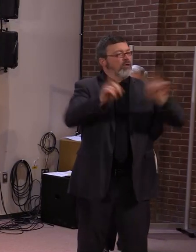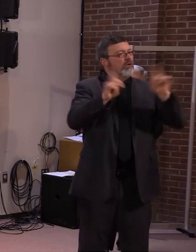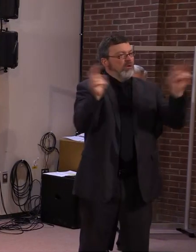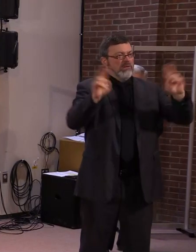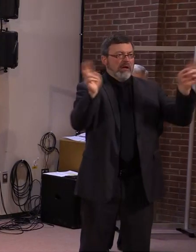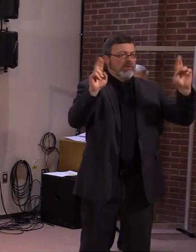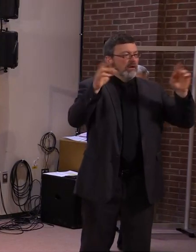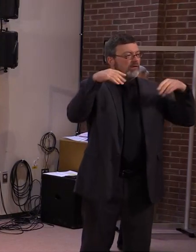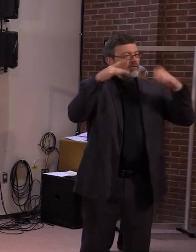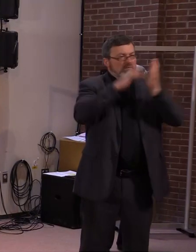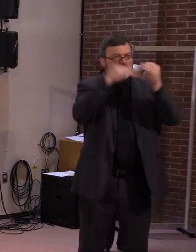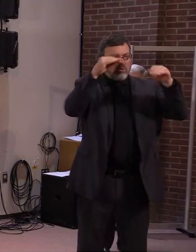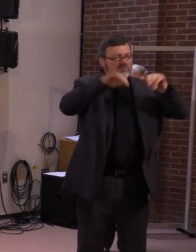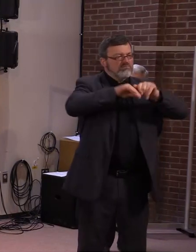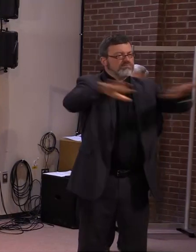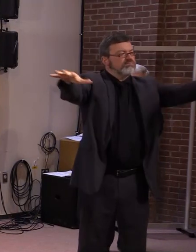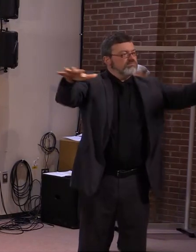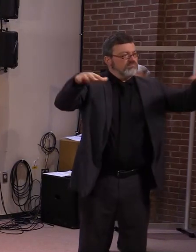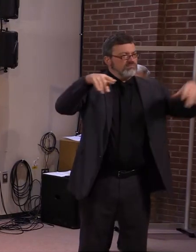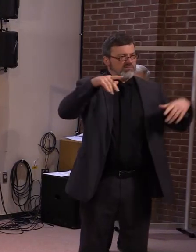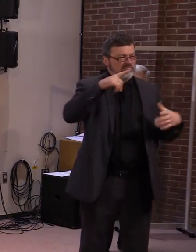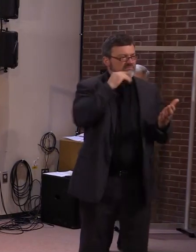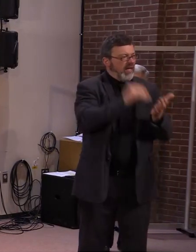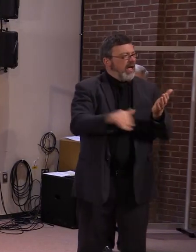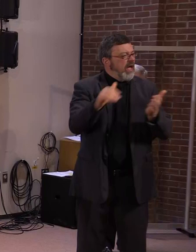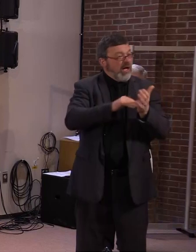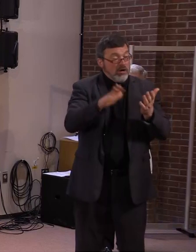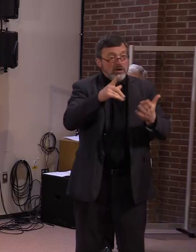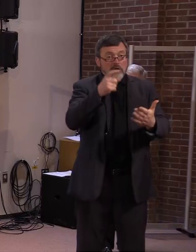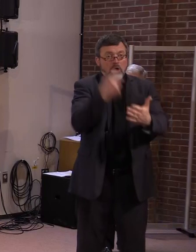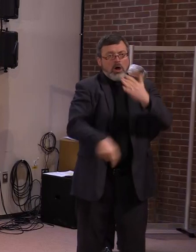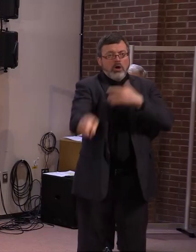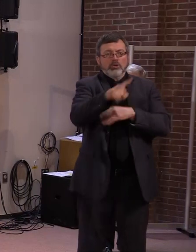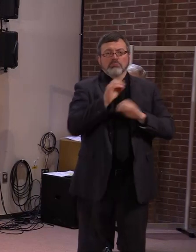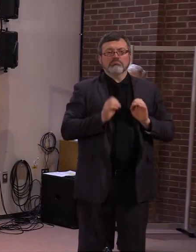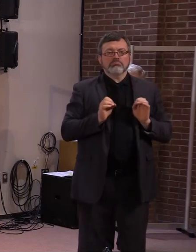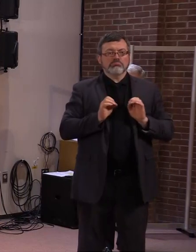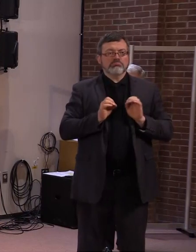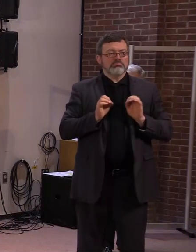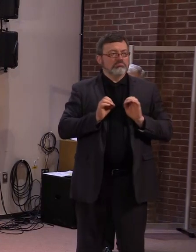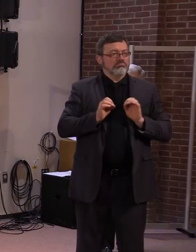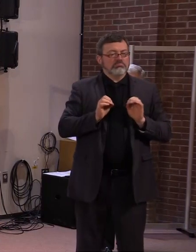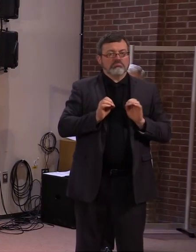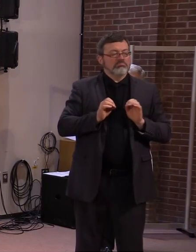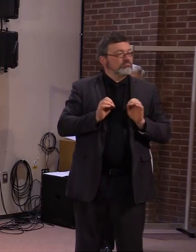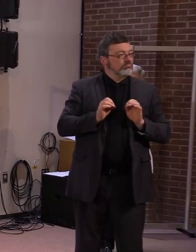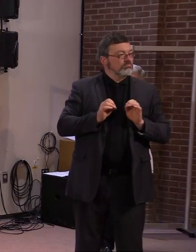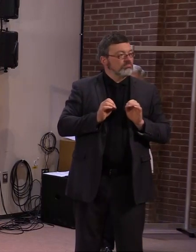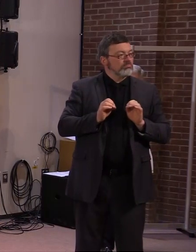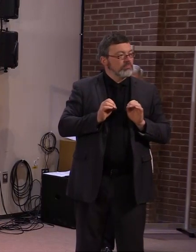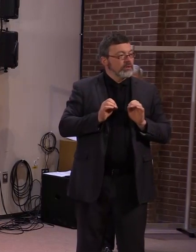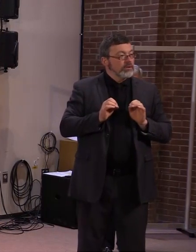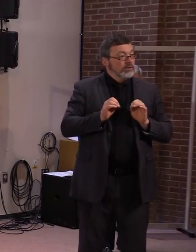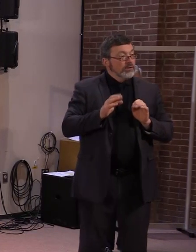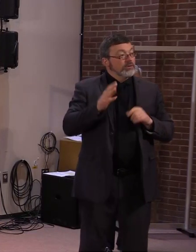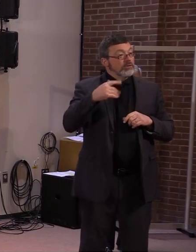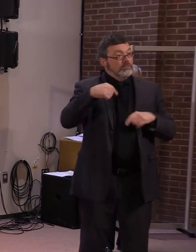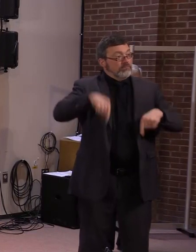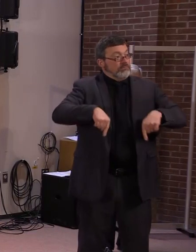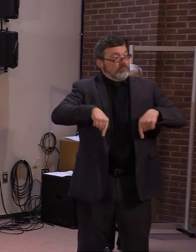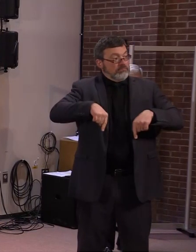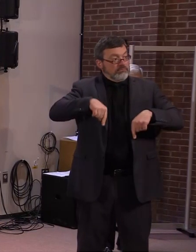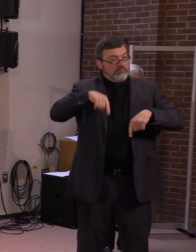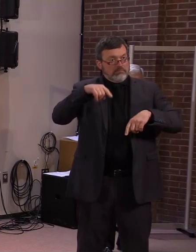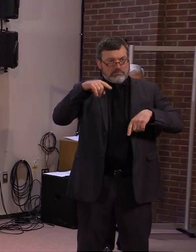available at no charge to Vermonters. And this is in addition to the President's efforts at the federal level. We'll